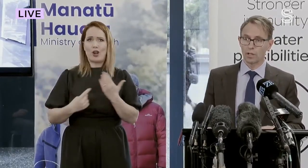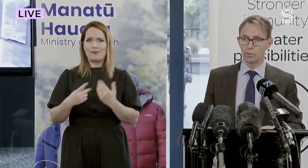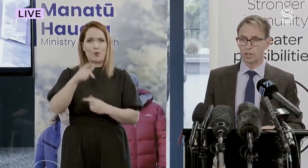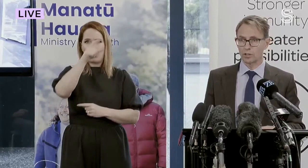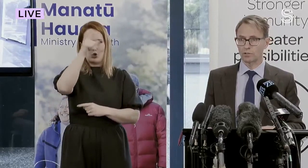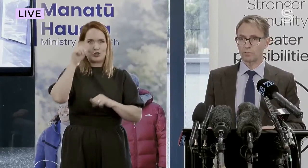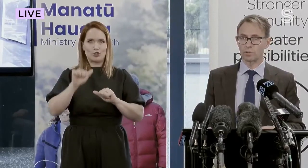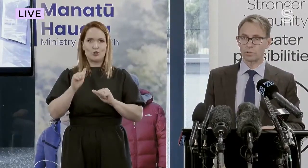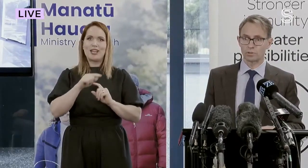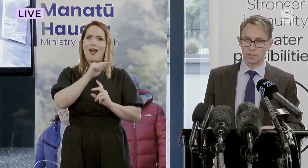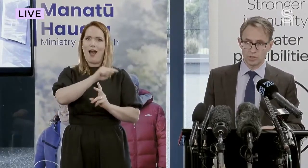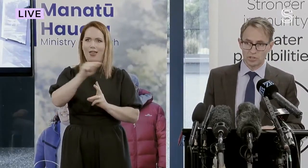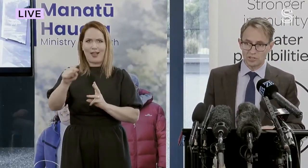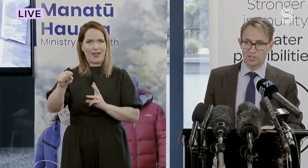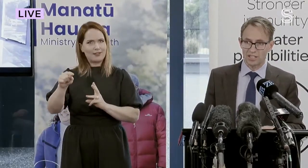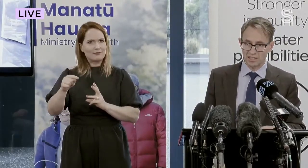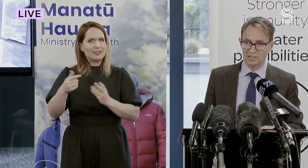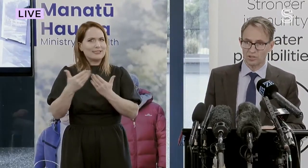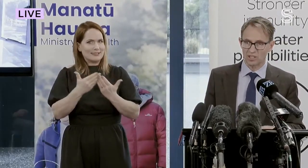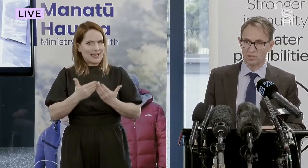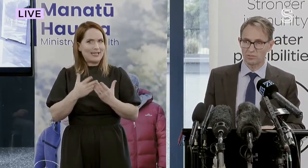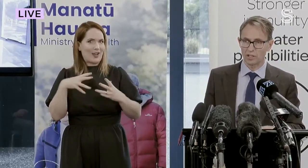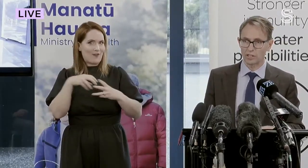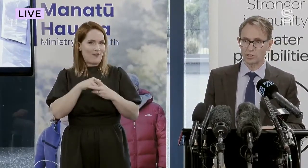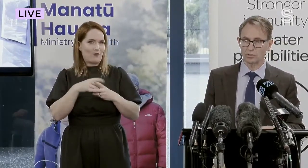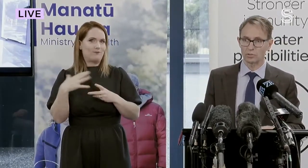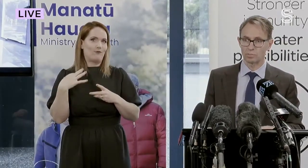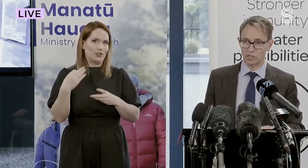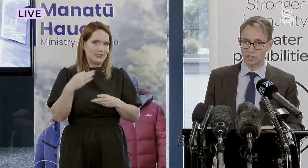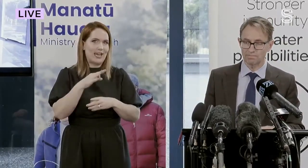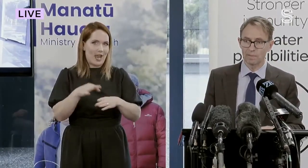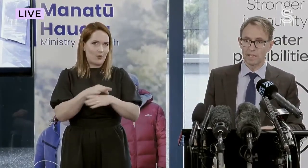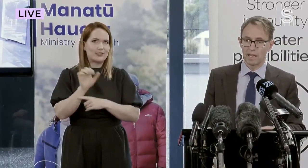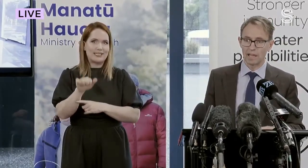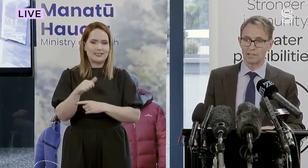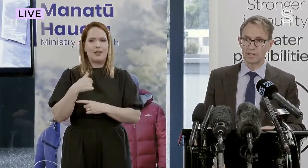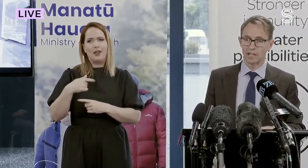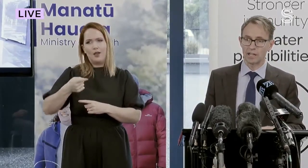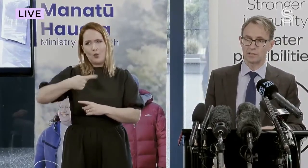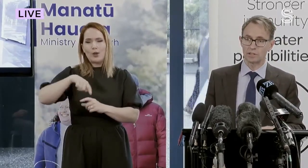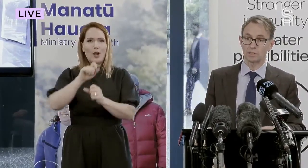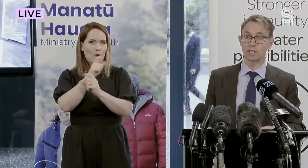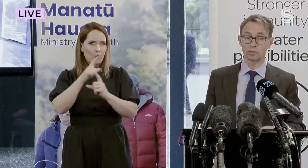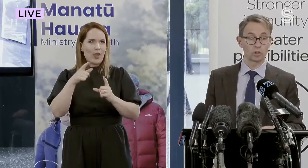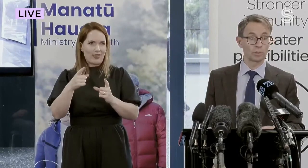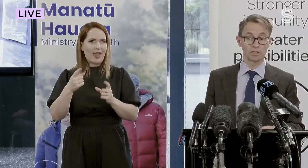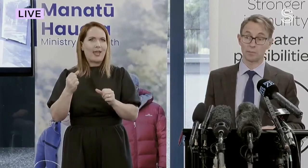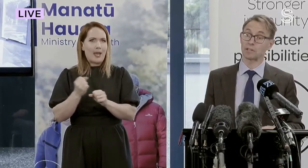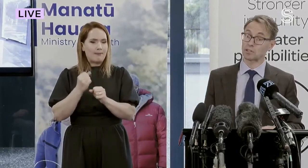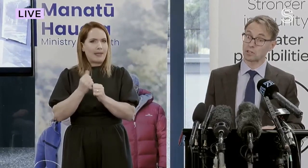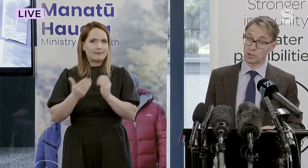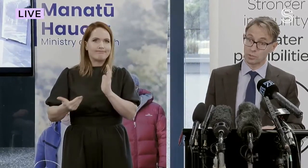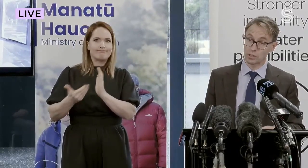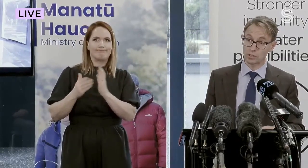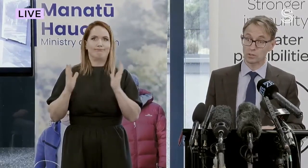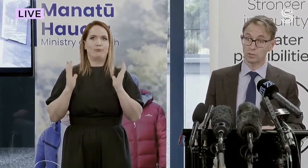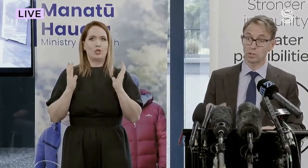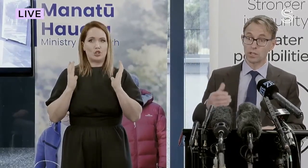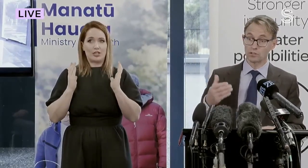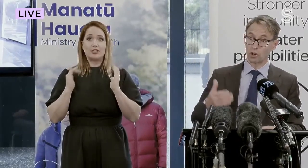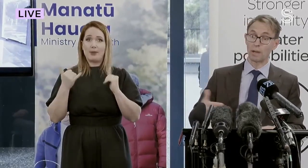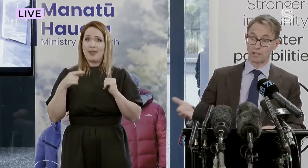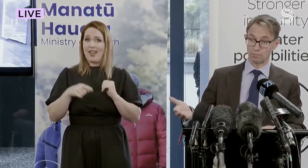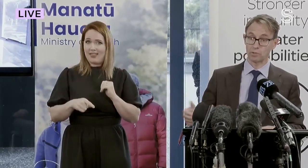However, we know that for some students that does create a real financial pressure, and it could be something that's contributing